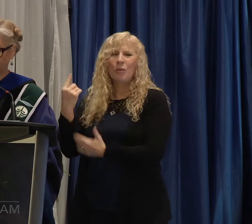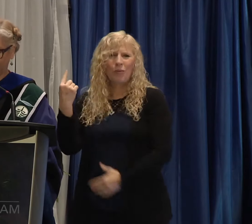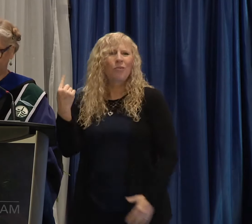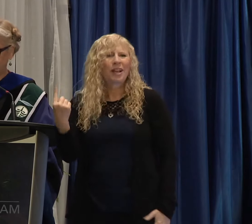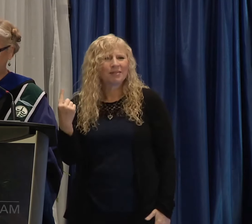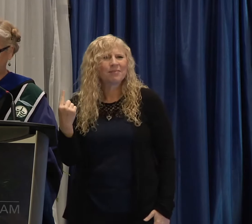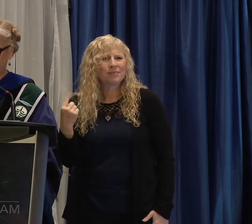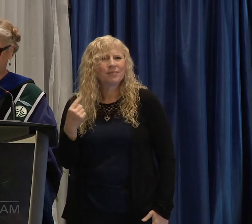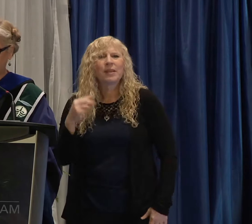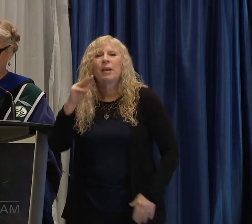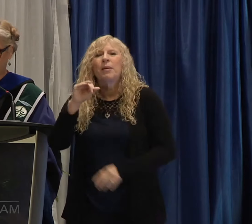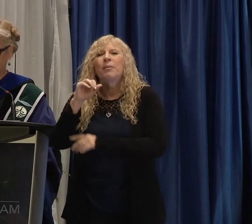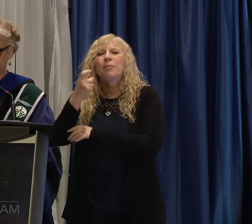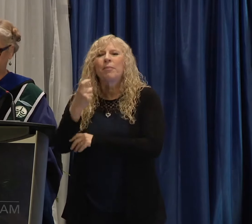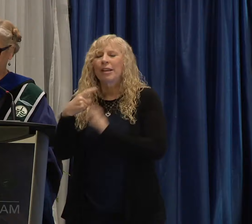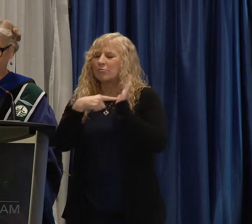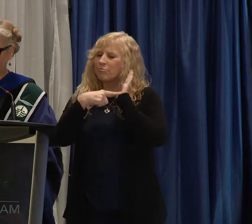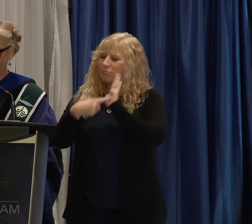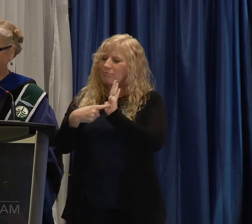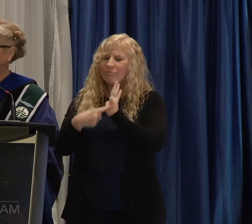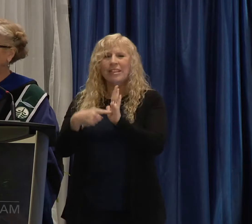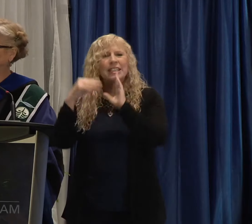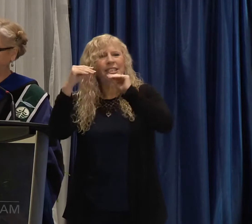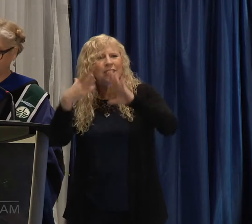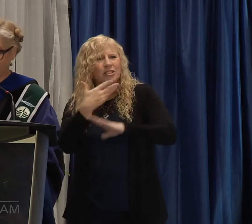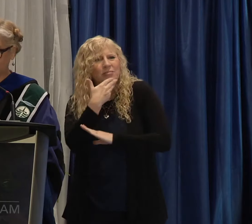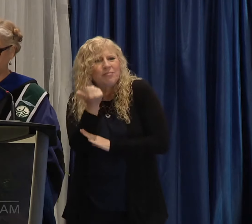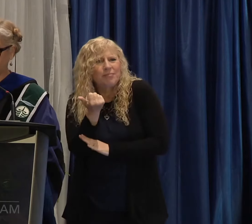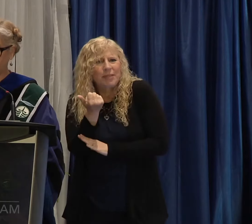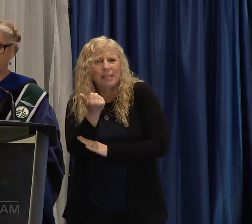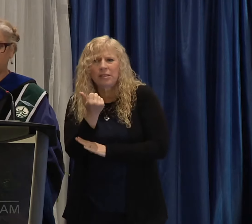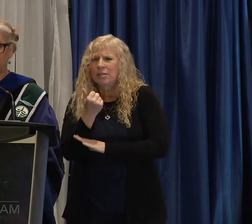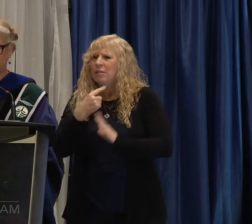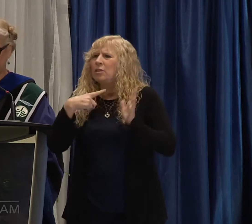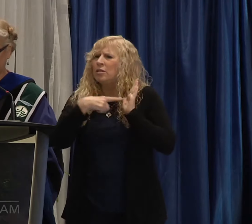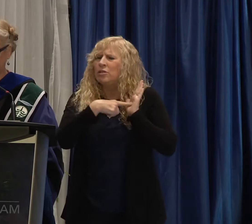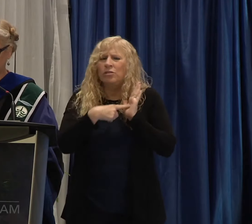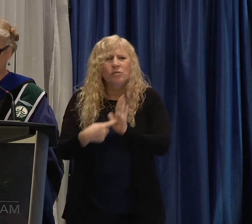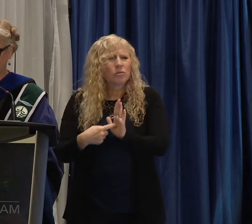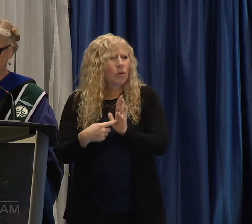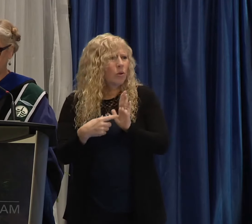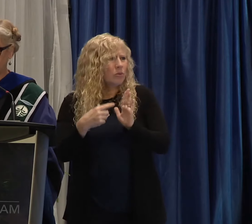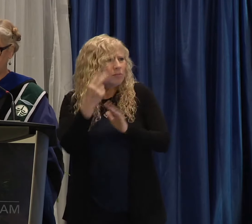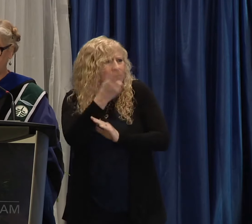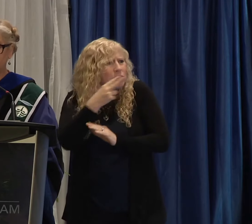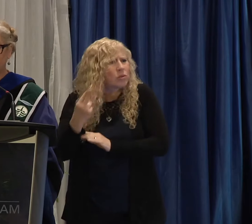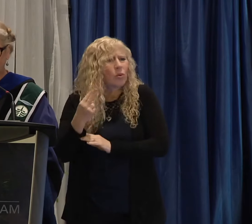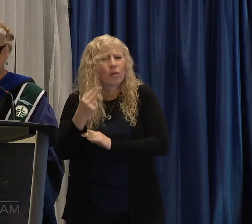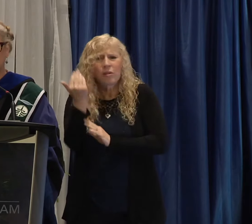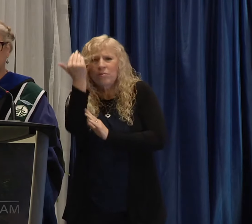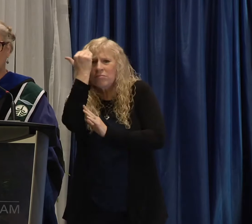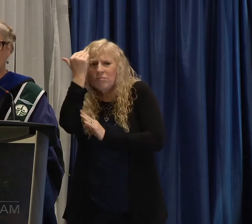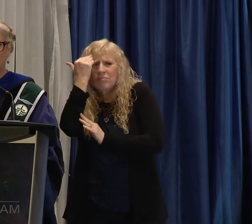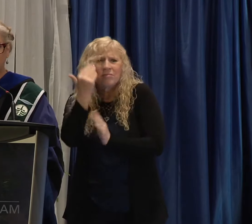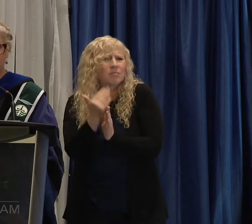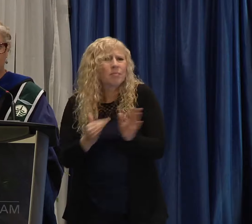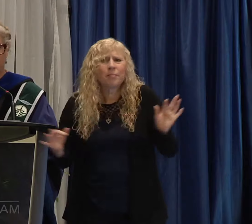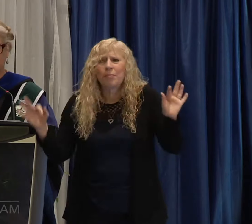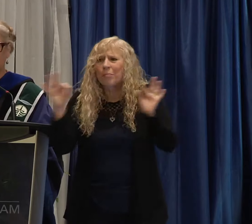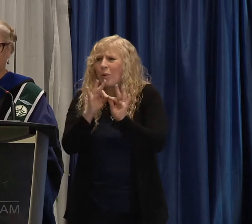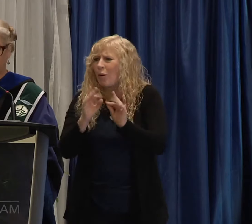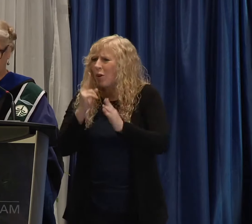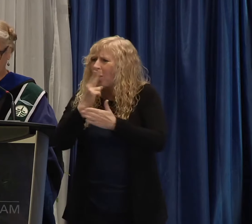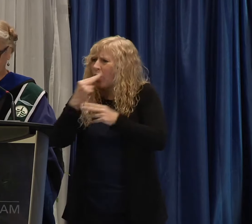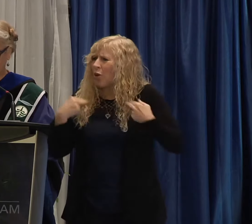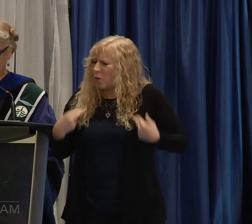Eisen represents teaching at its finest, carried out with the desire to encourage historical knowledge and the importance of human